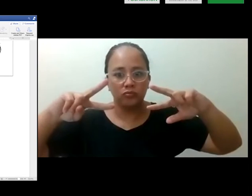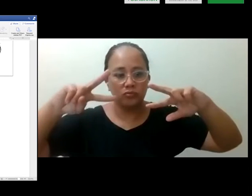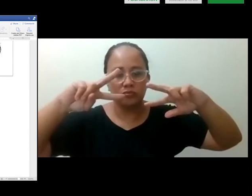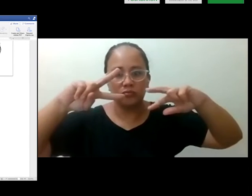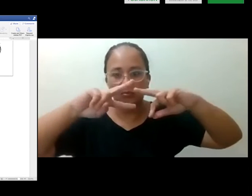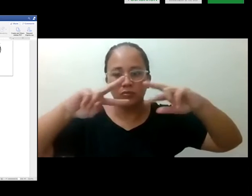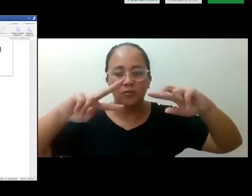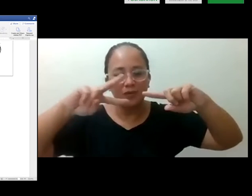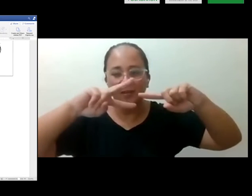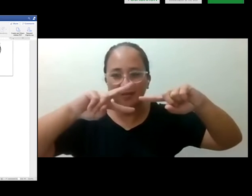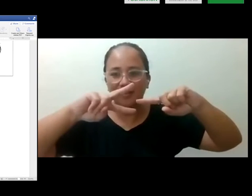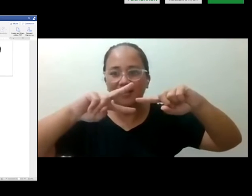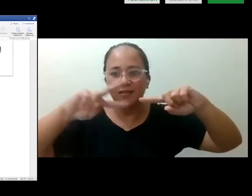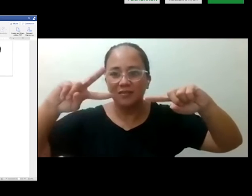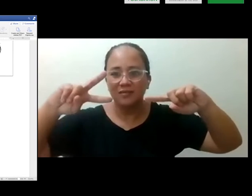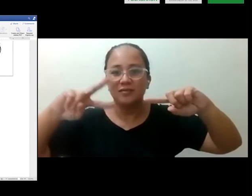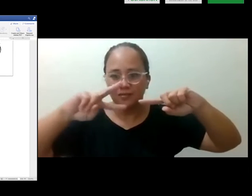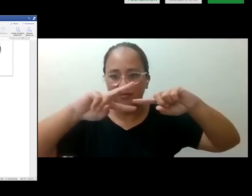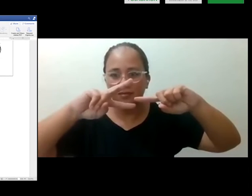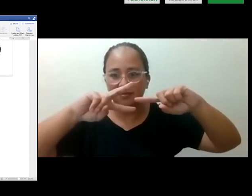So 2, 2.